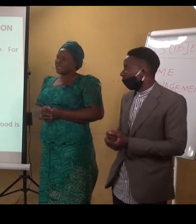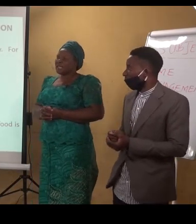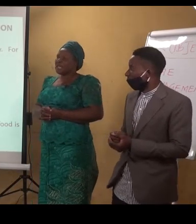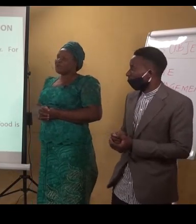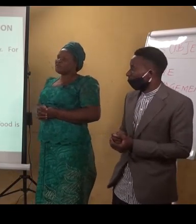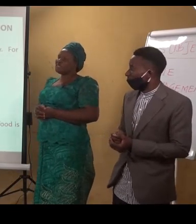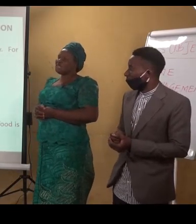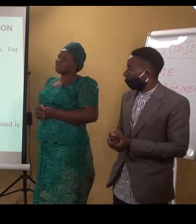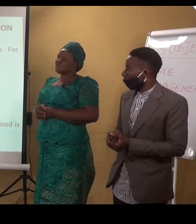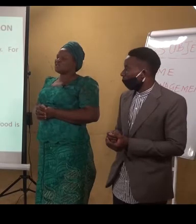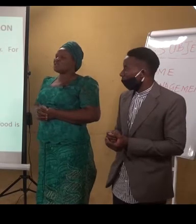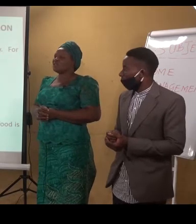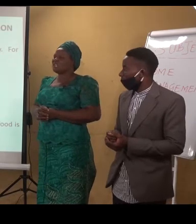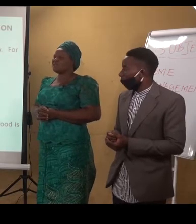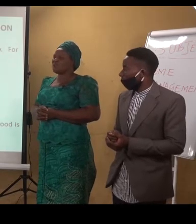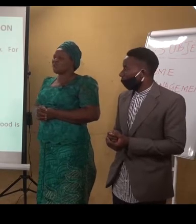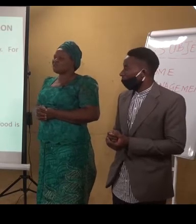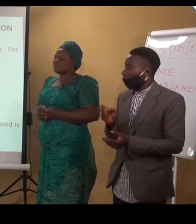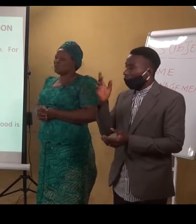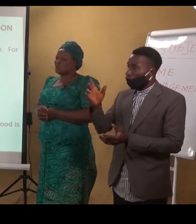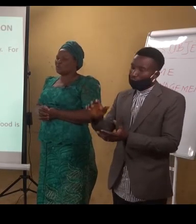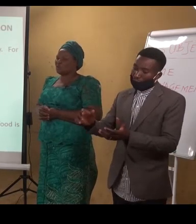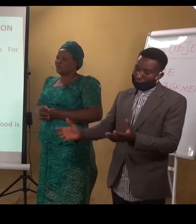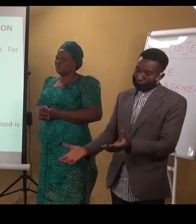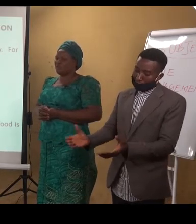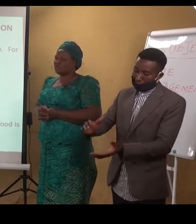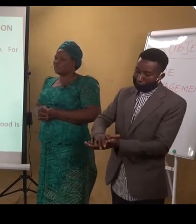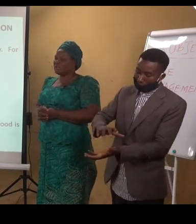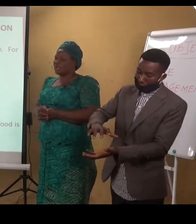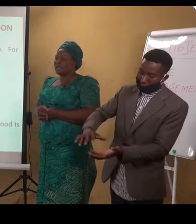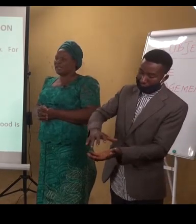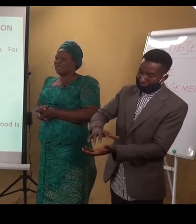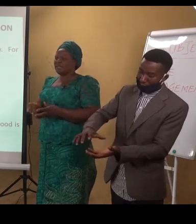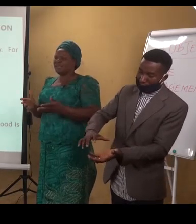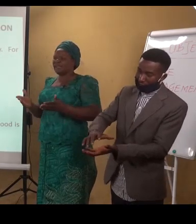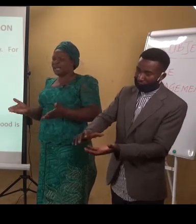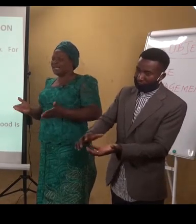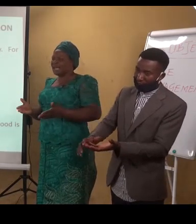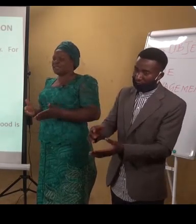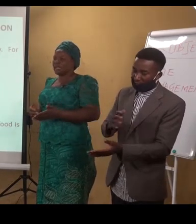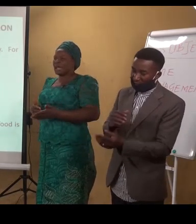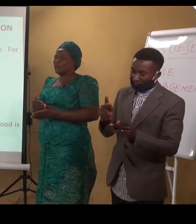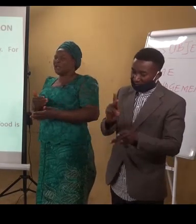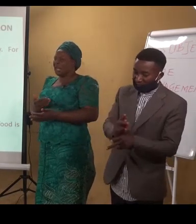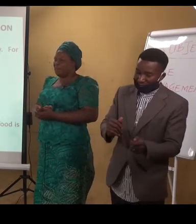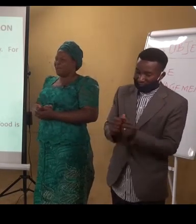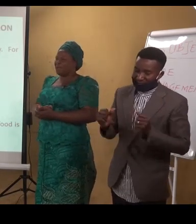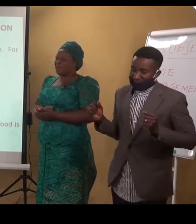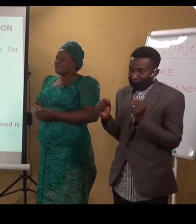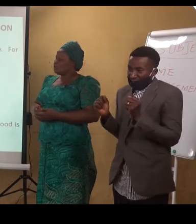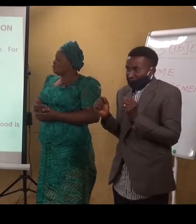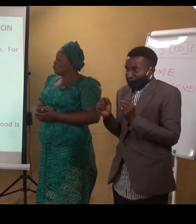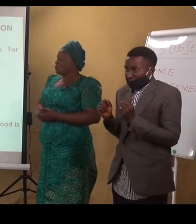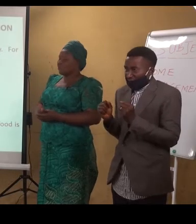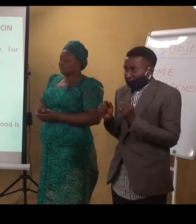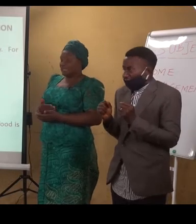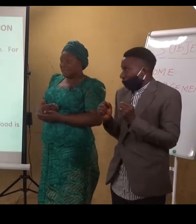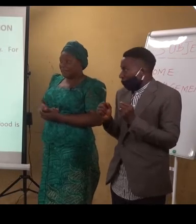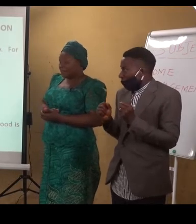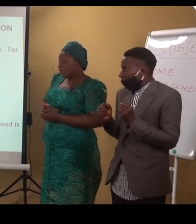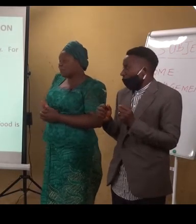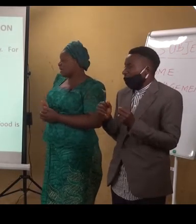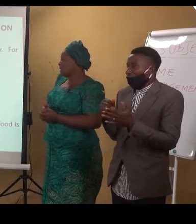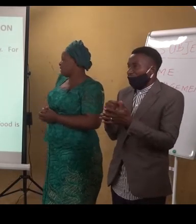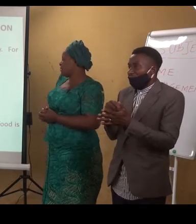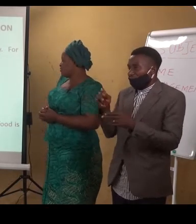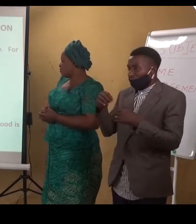chilling. In our freezers, you see some freezers being what? Filled with so many foods in leather. They are not labeled. So food must be